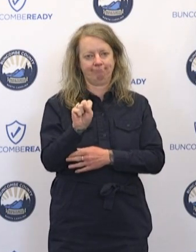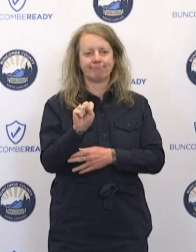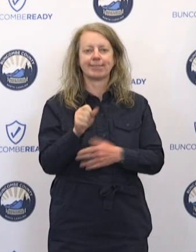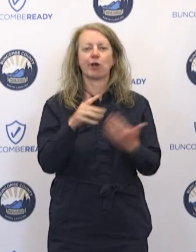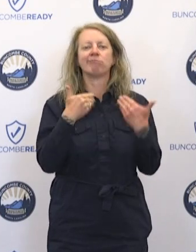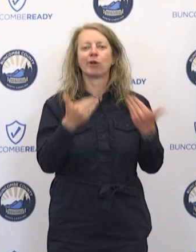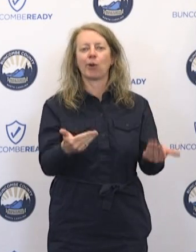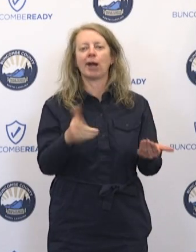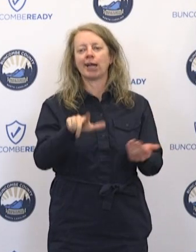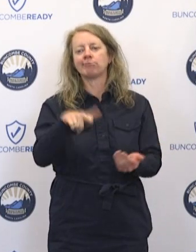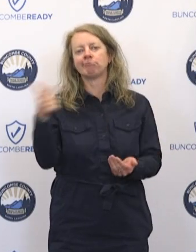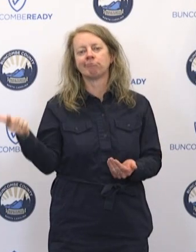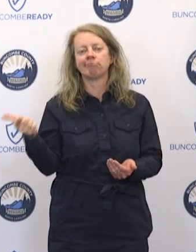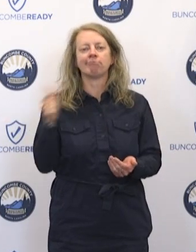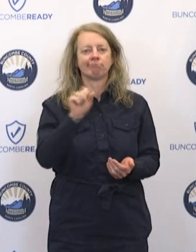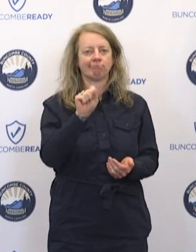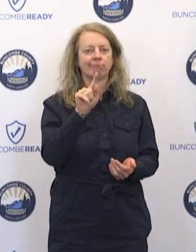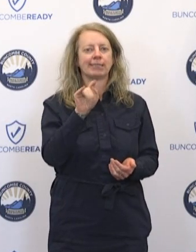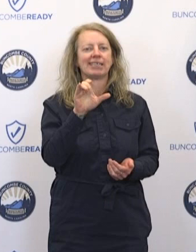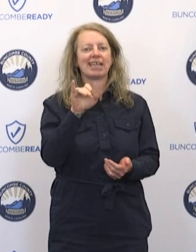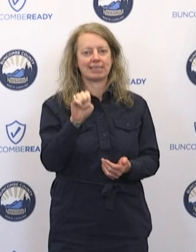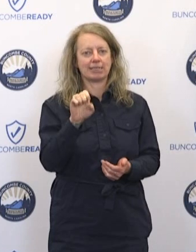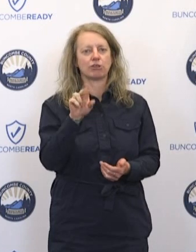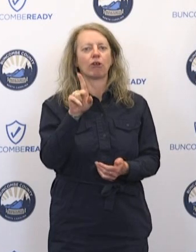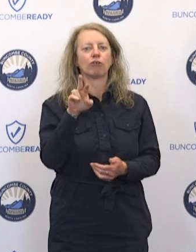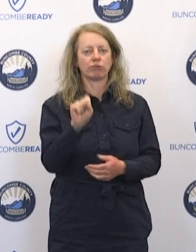and get started with an update from Stacy Saunders.